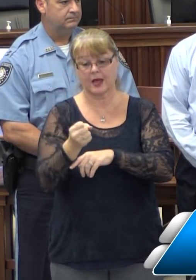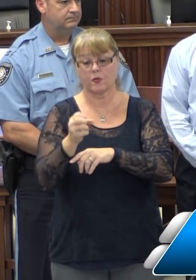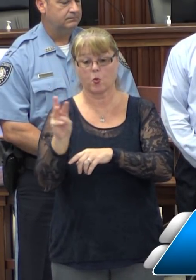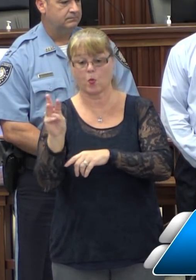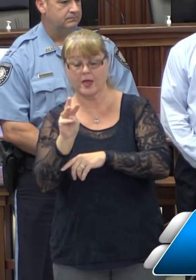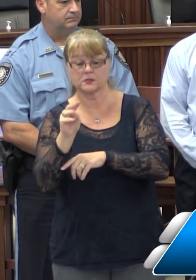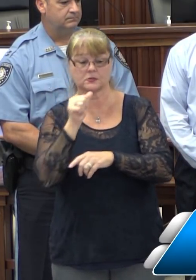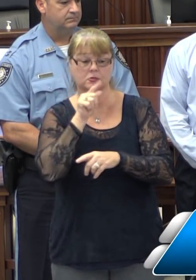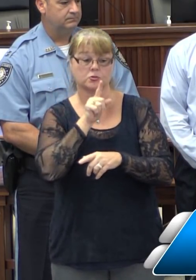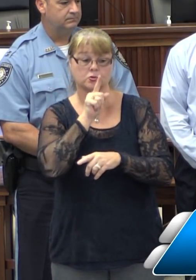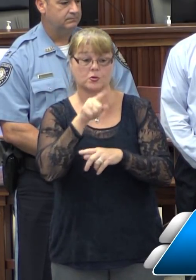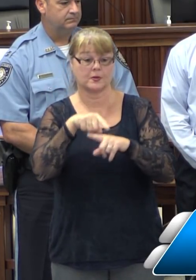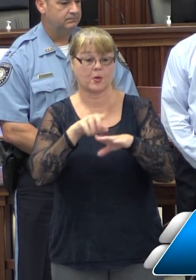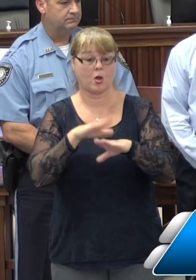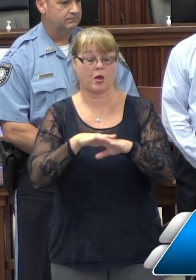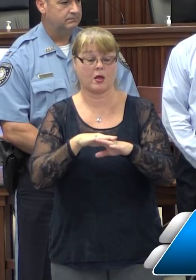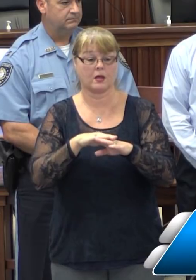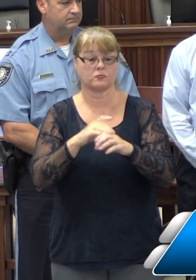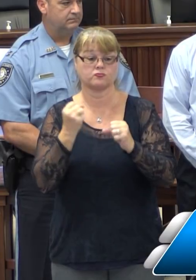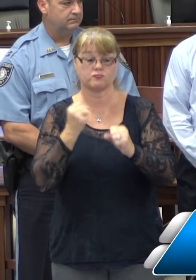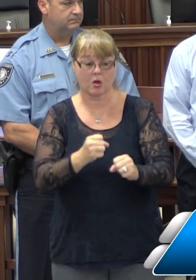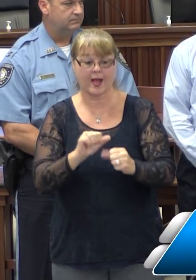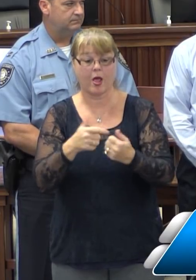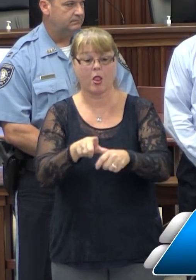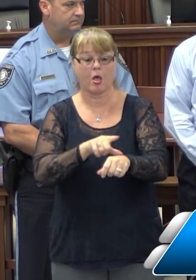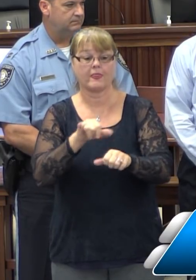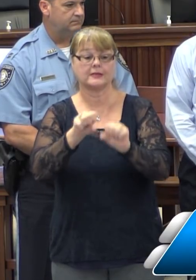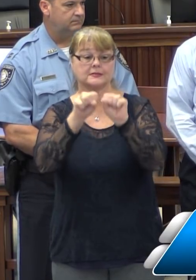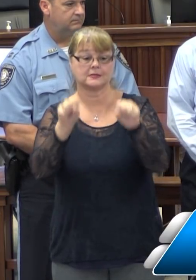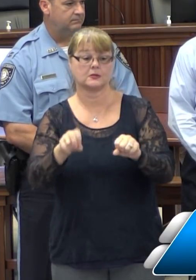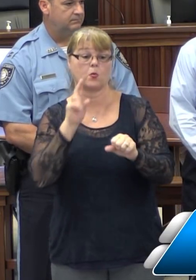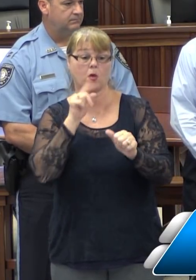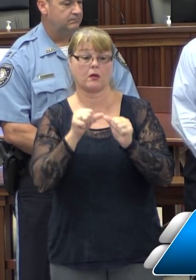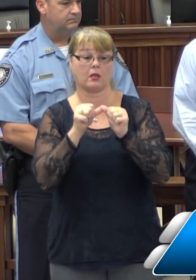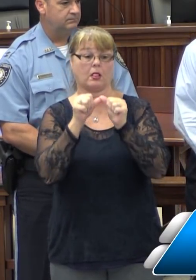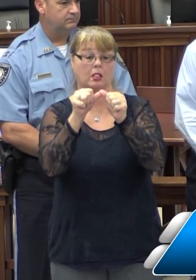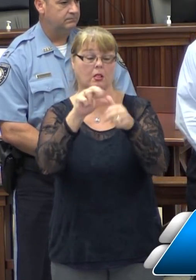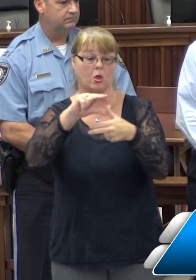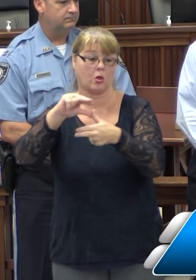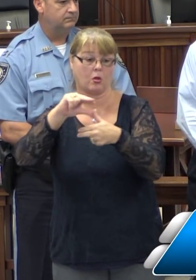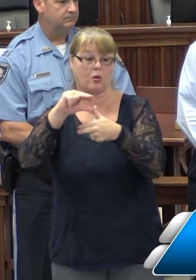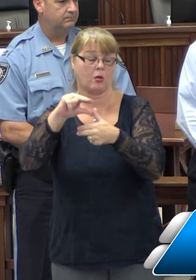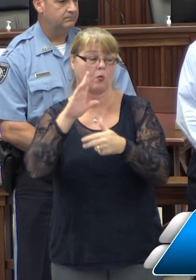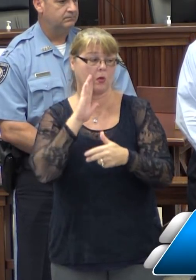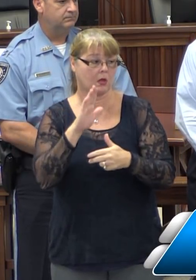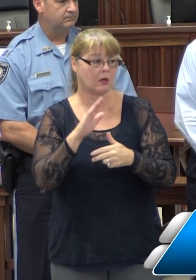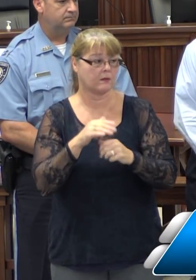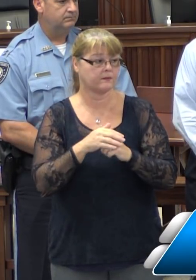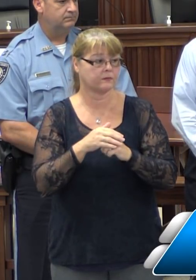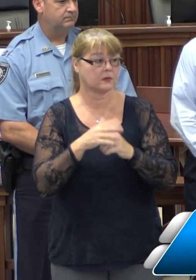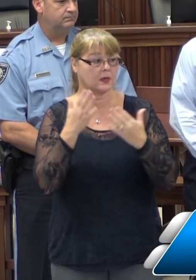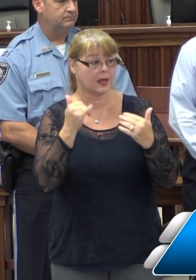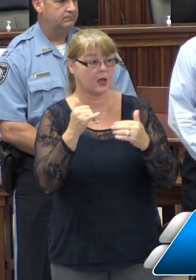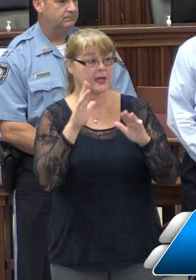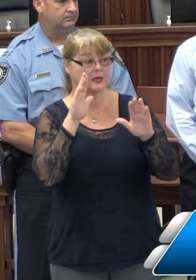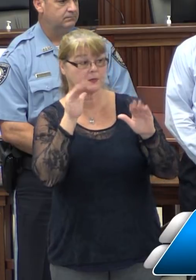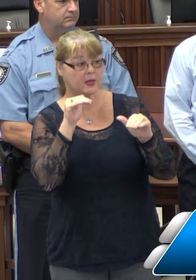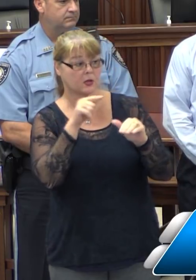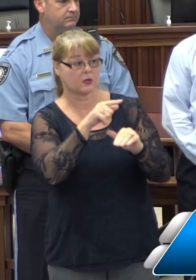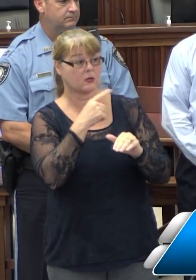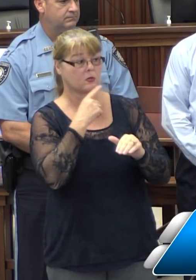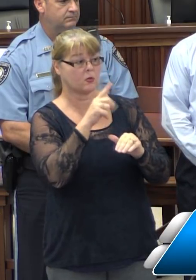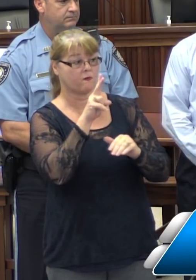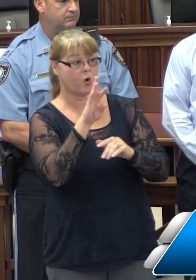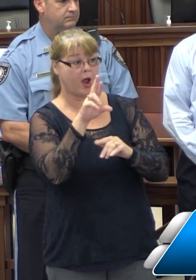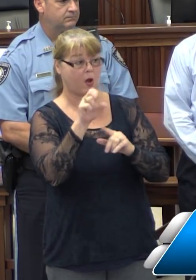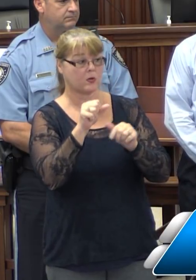is really going to depend on the intensity and how long that system is going to be around. So again, the way things stand right now, the expectation is perhaps 24 hours of